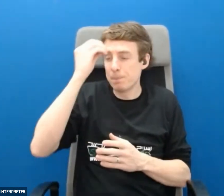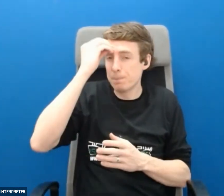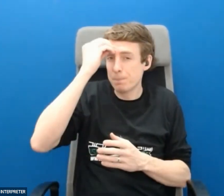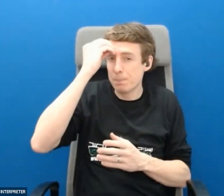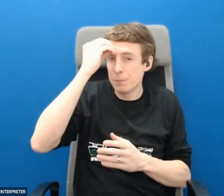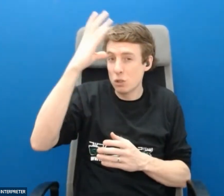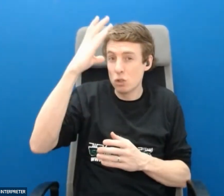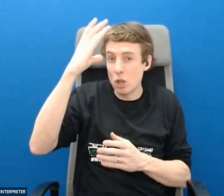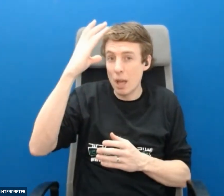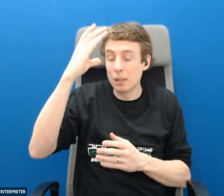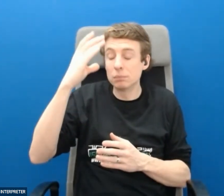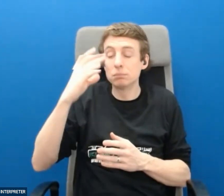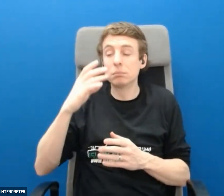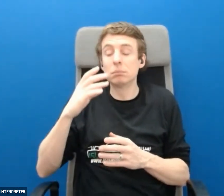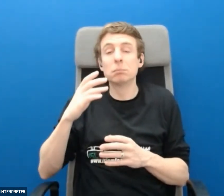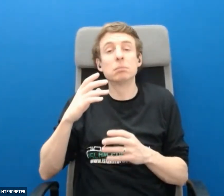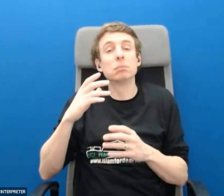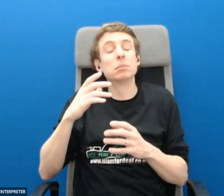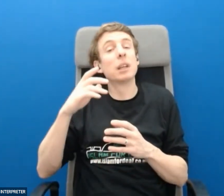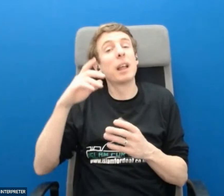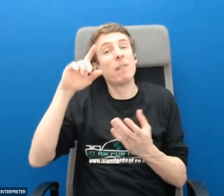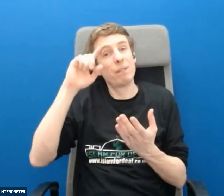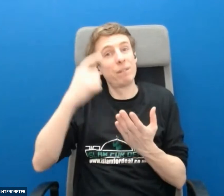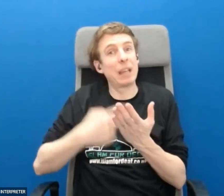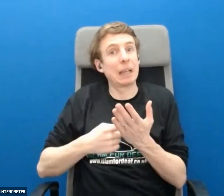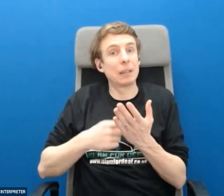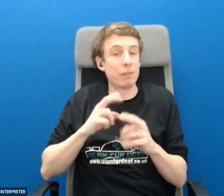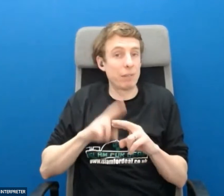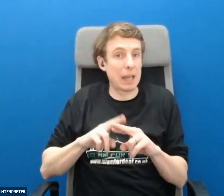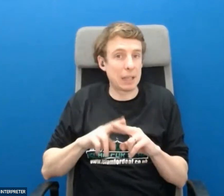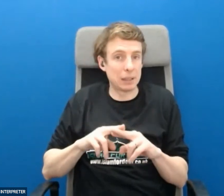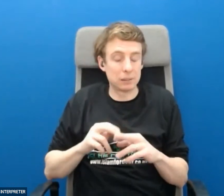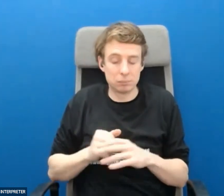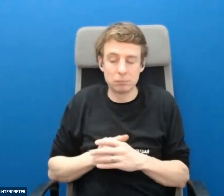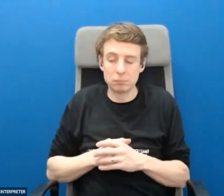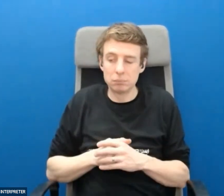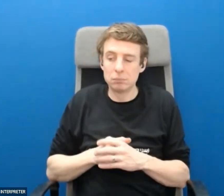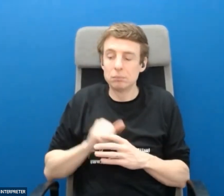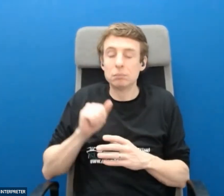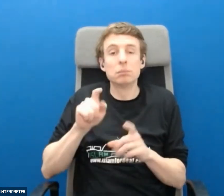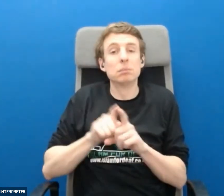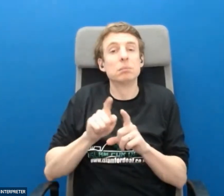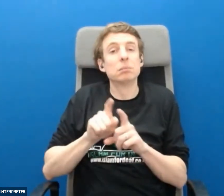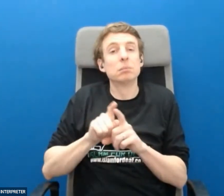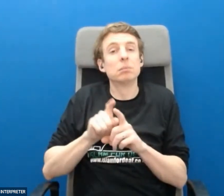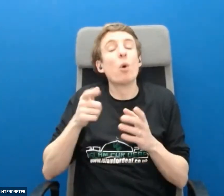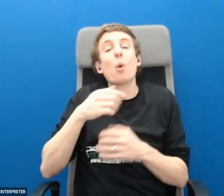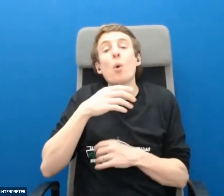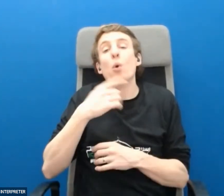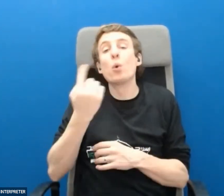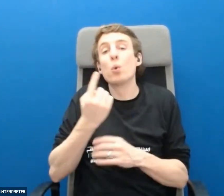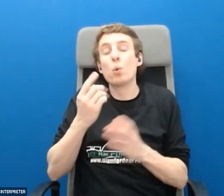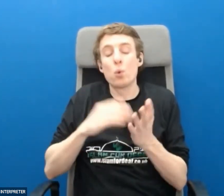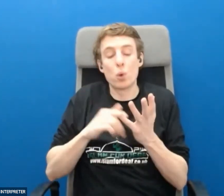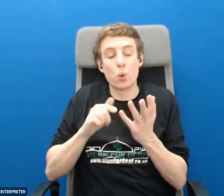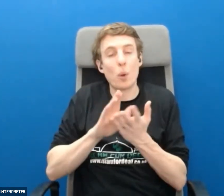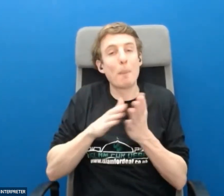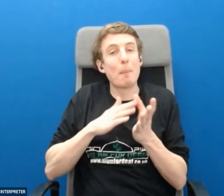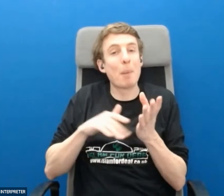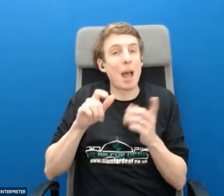the scholar, the bona fide scholar of Islam, Muhammad ibn Salih